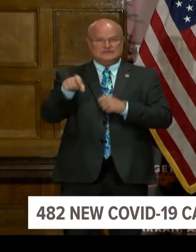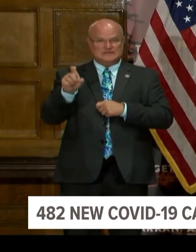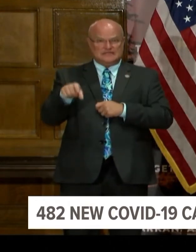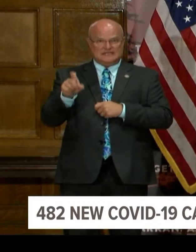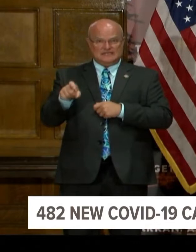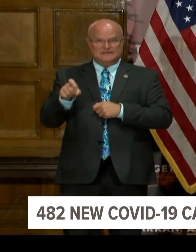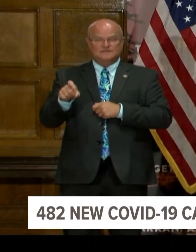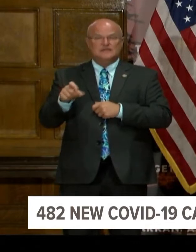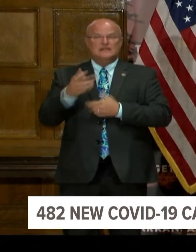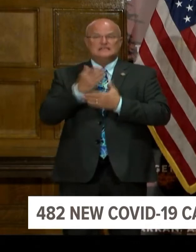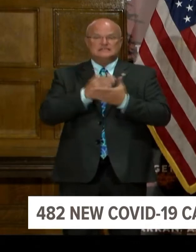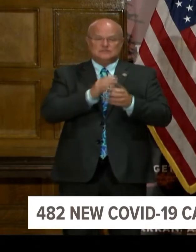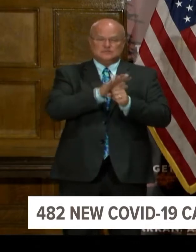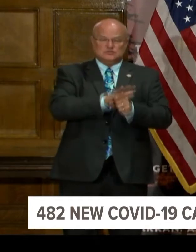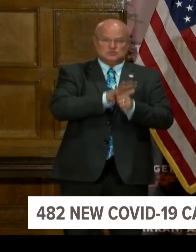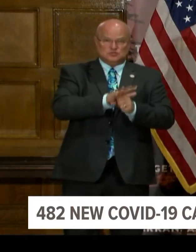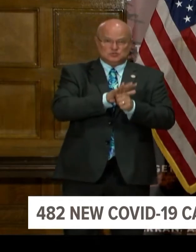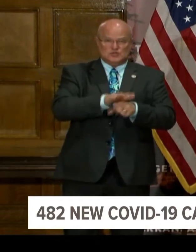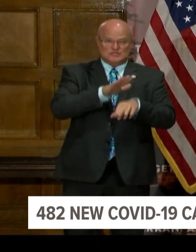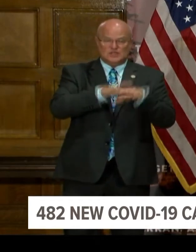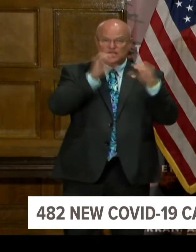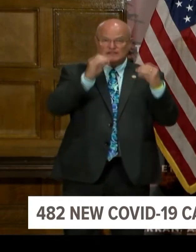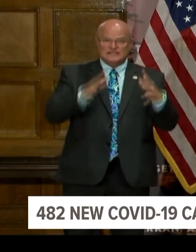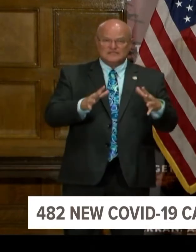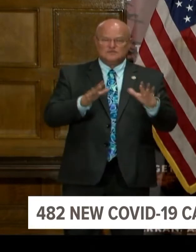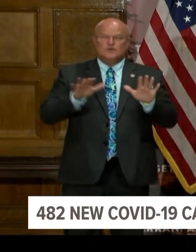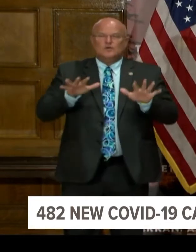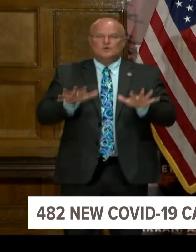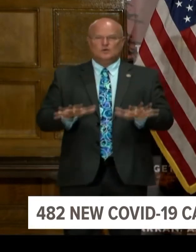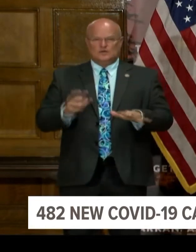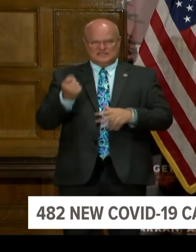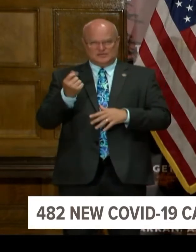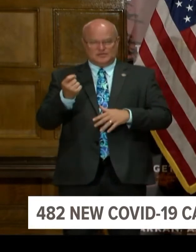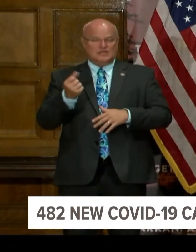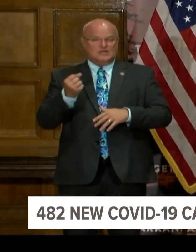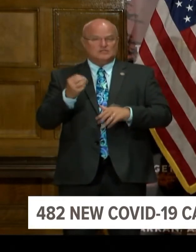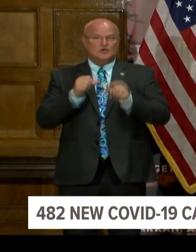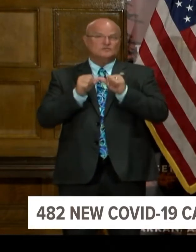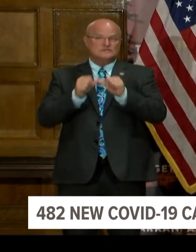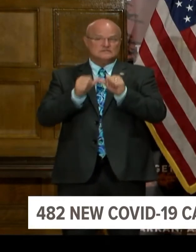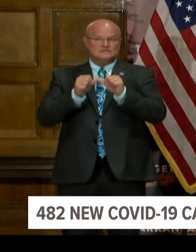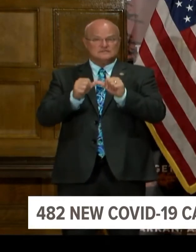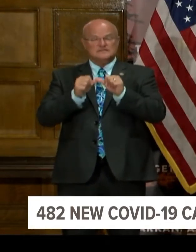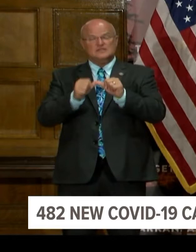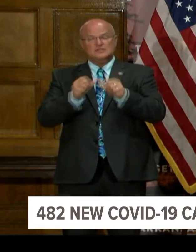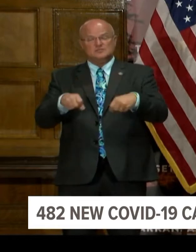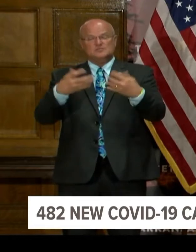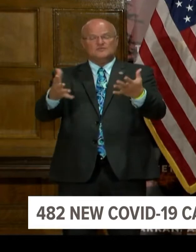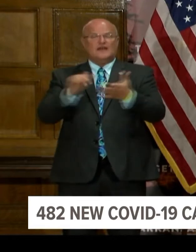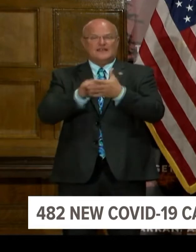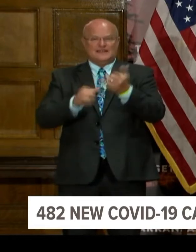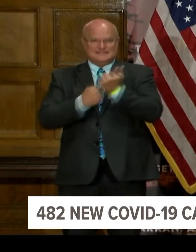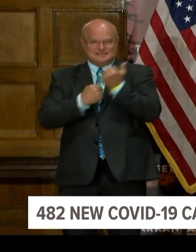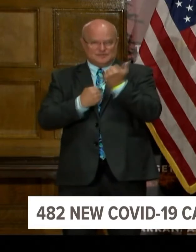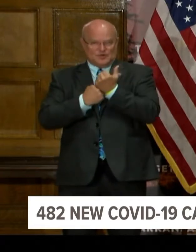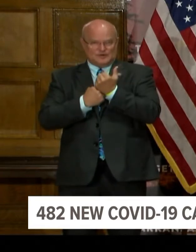as to relieve some of that stress that's currently on the teachers now and continue to provide that